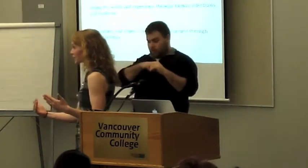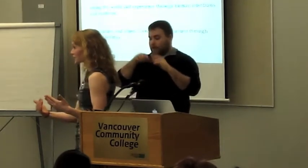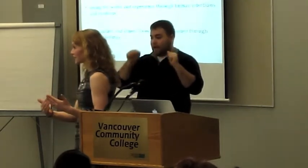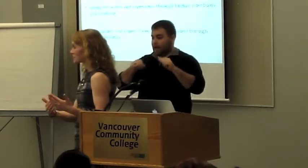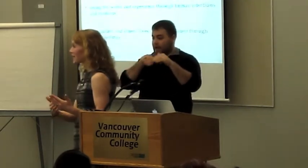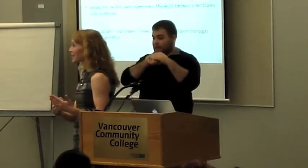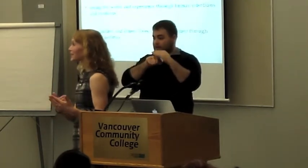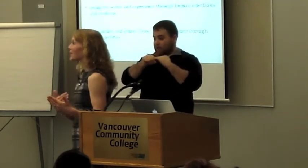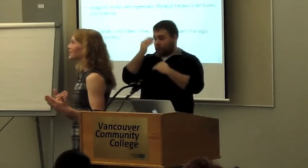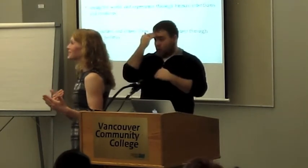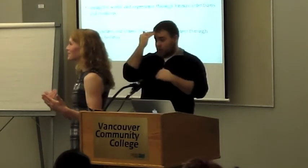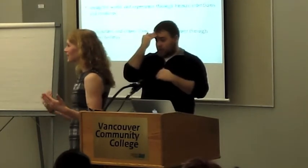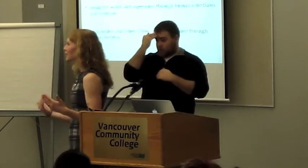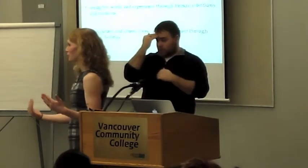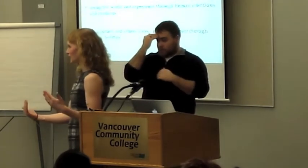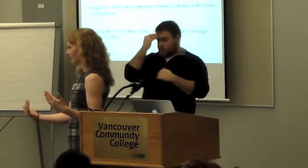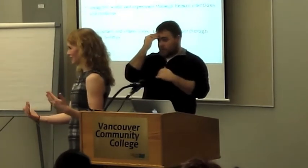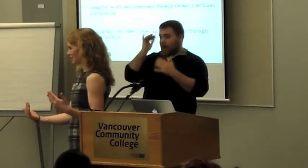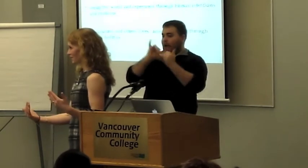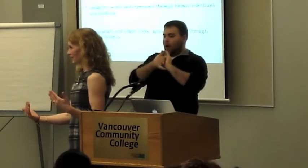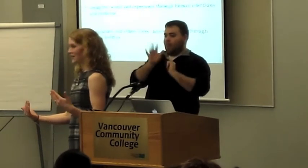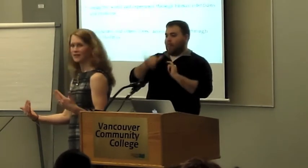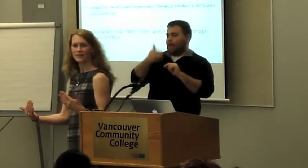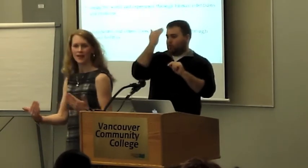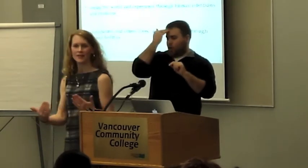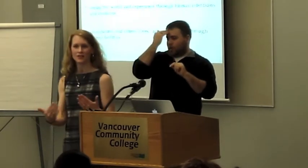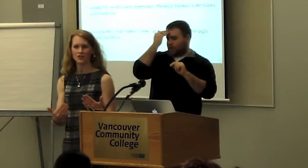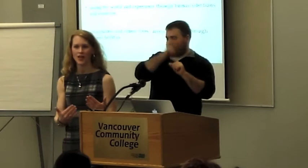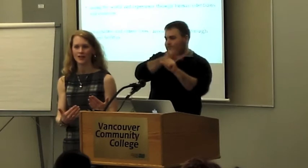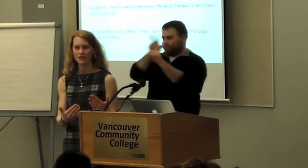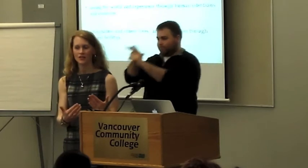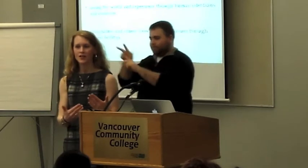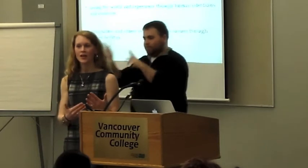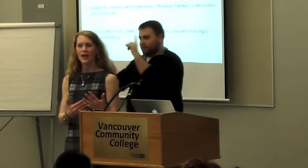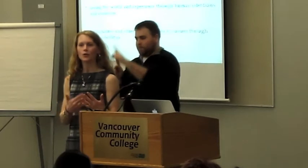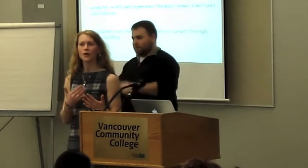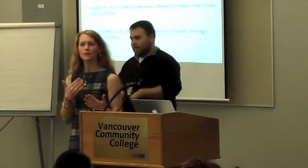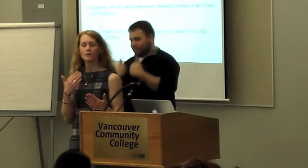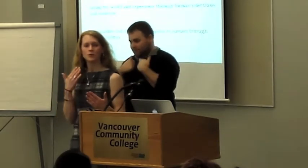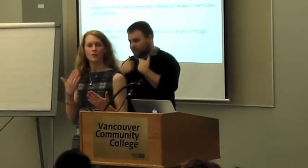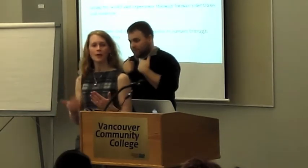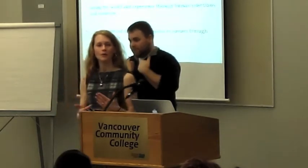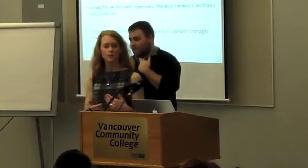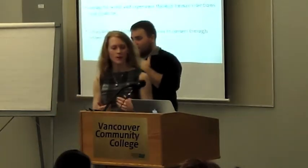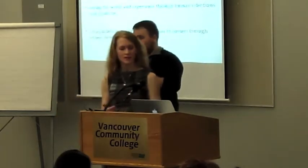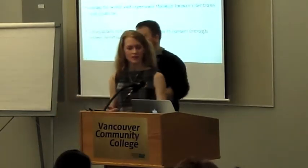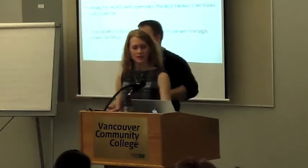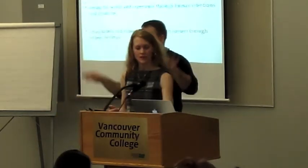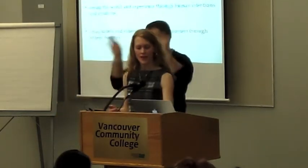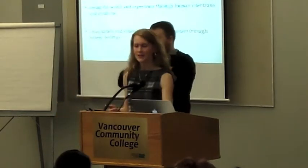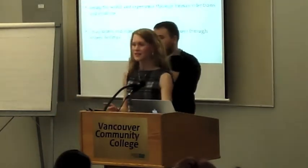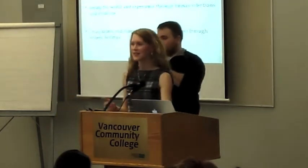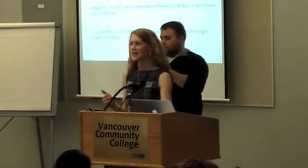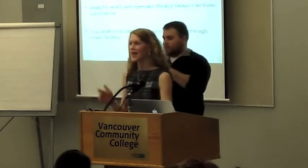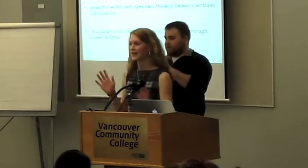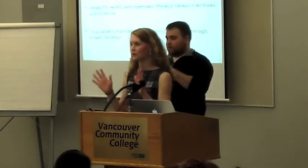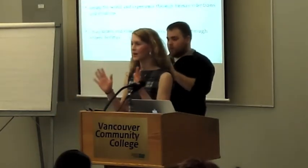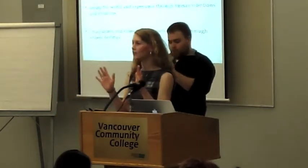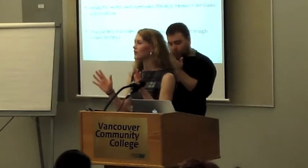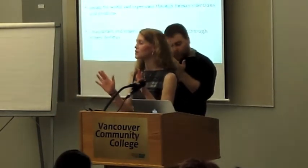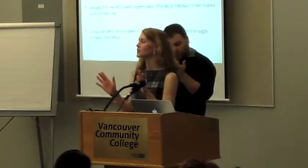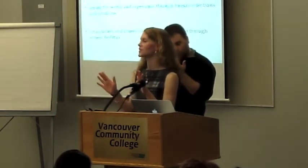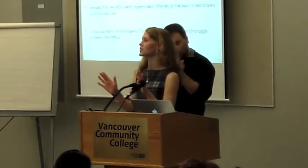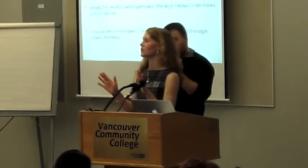as educators. It's making knowledge meaningful that is our challenge. And one of the most powerful ways to do that is to